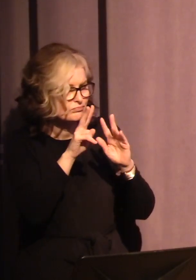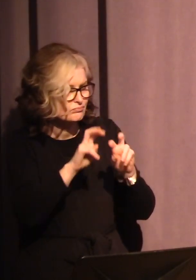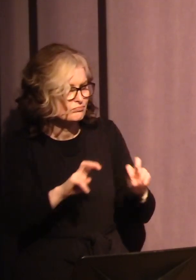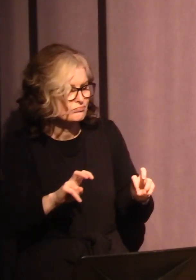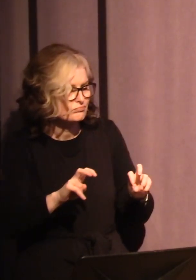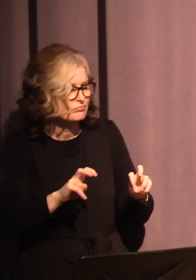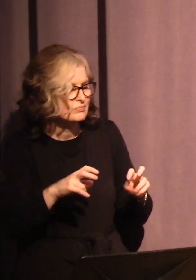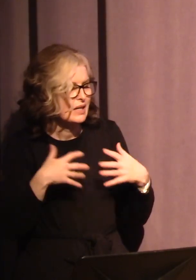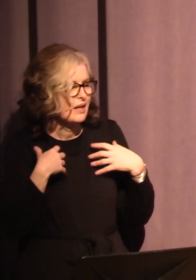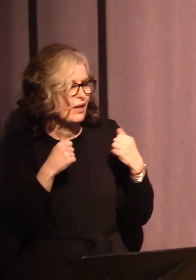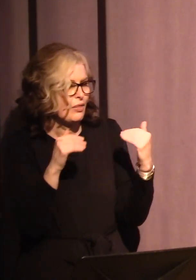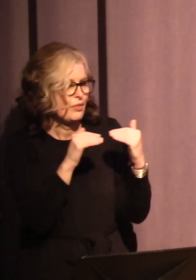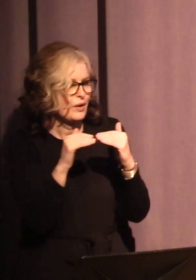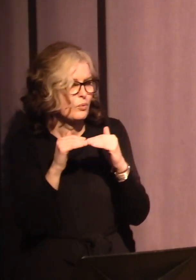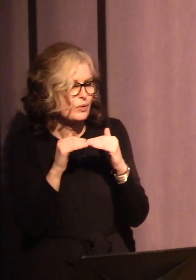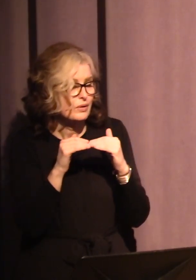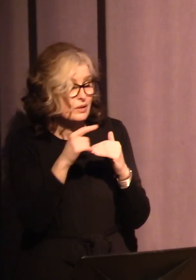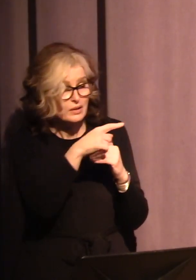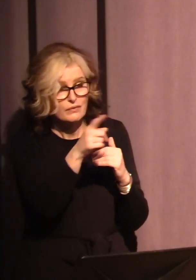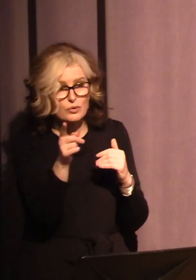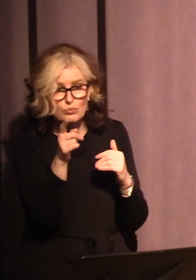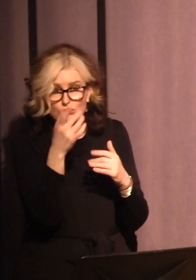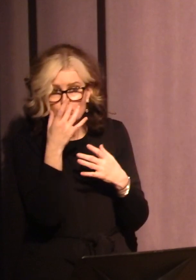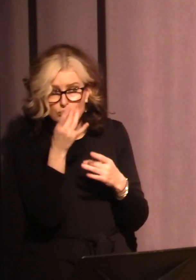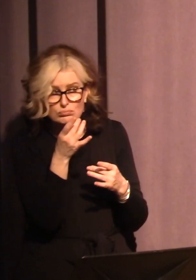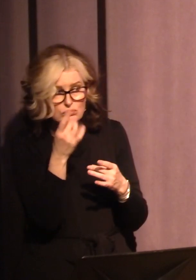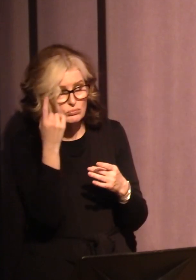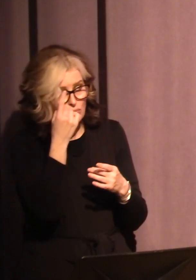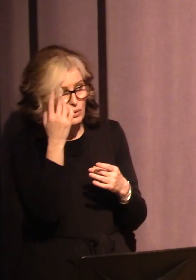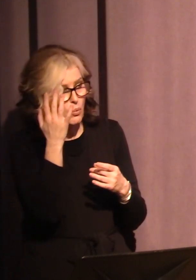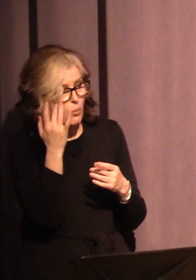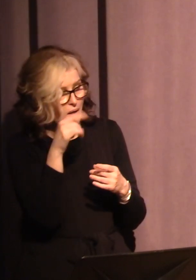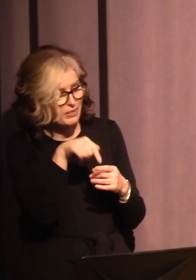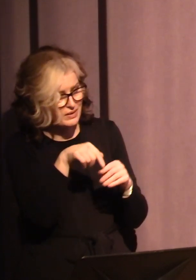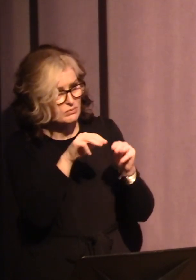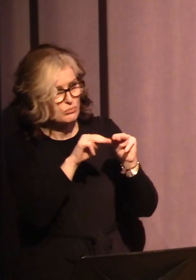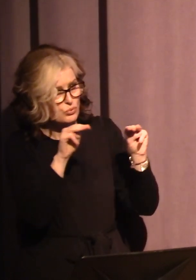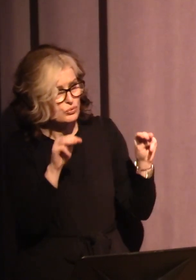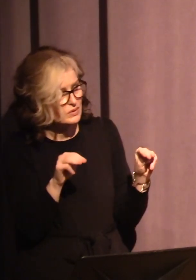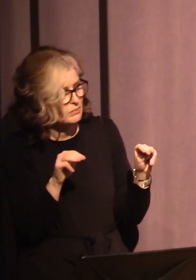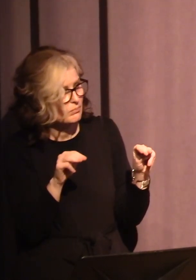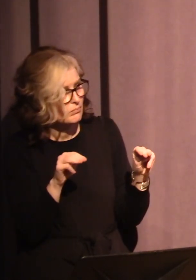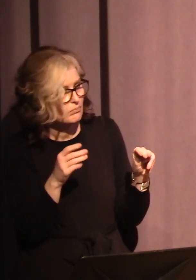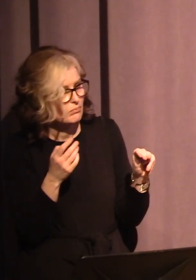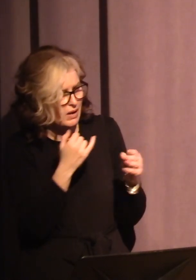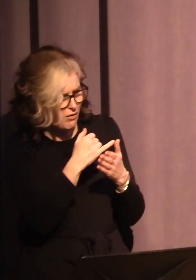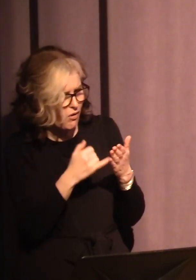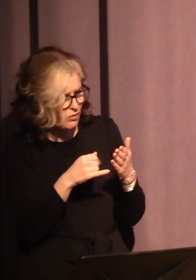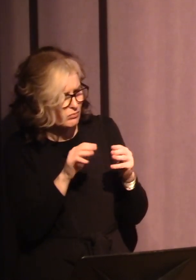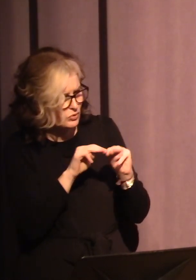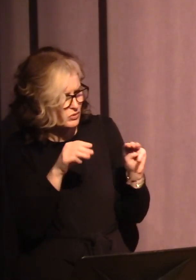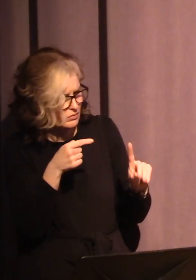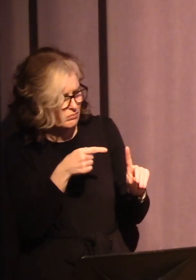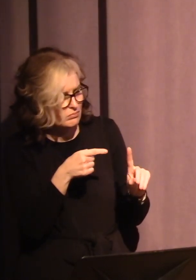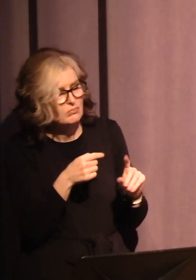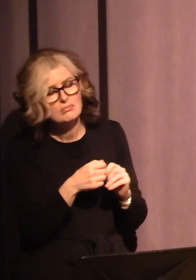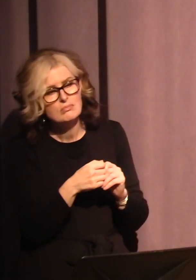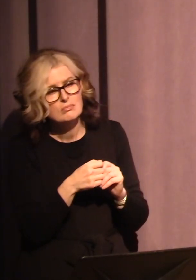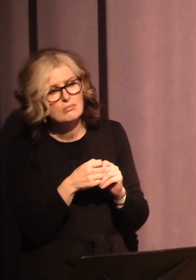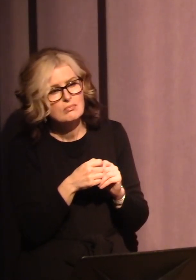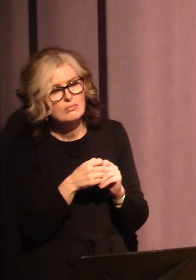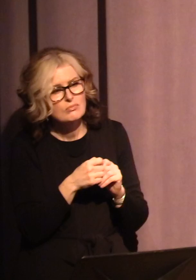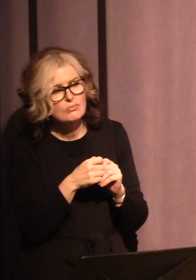around health equity. For those of you who may be wondering why this museum, an art museum, is